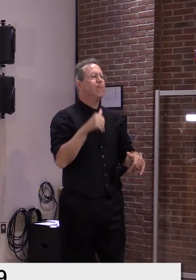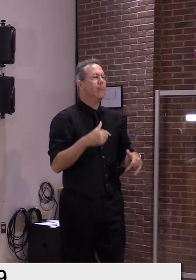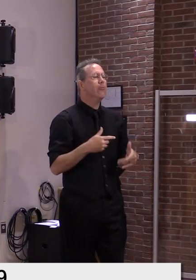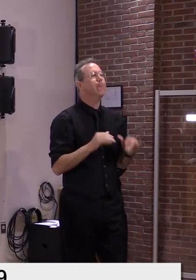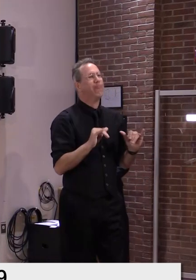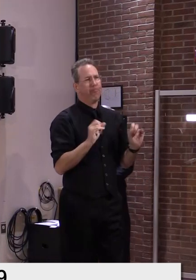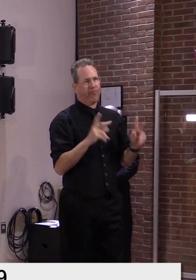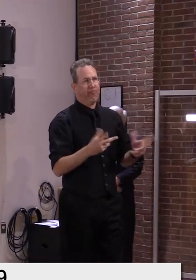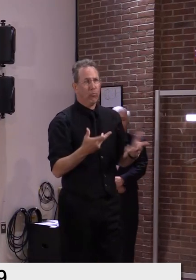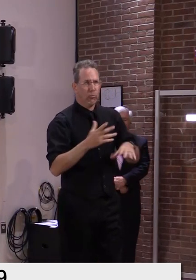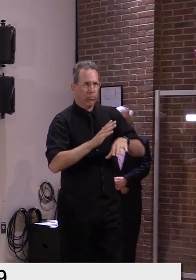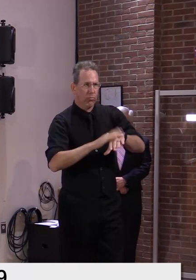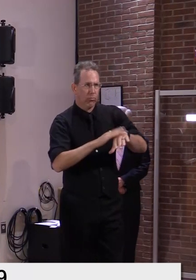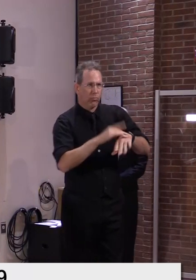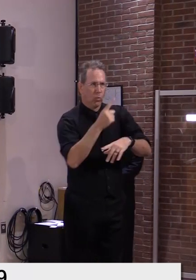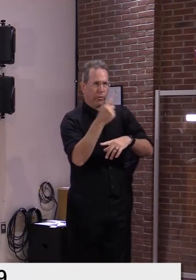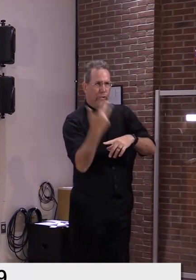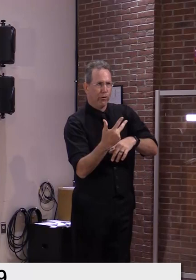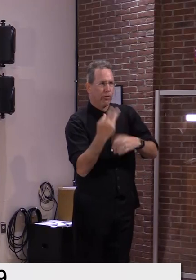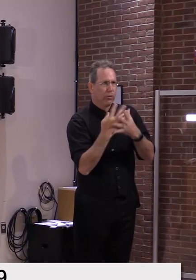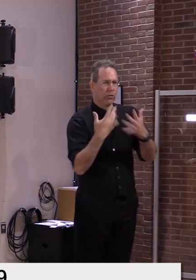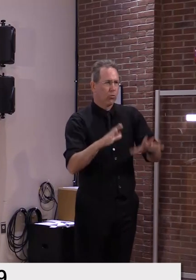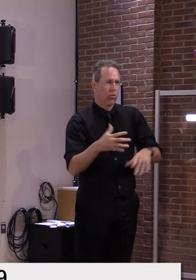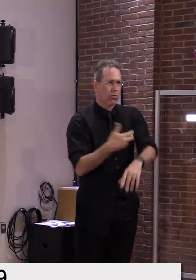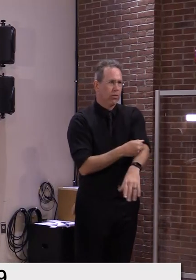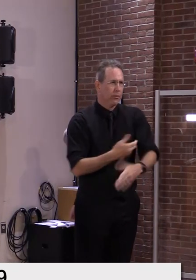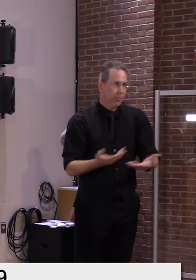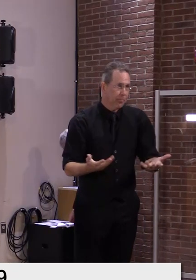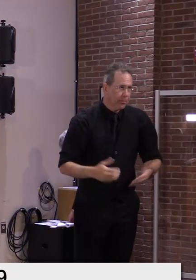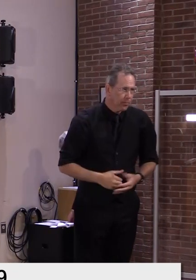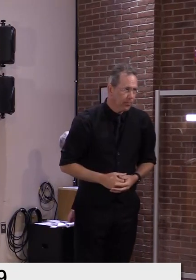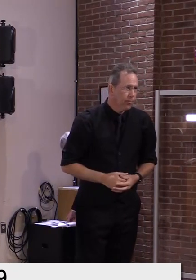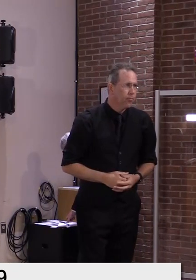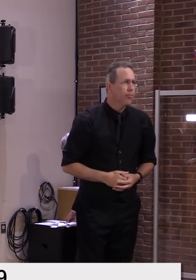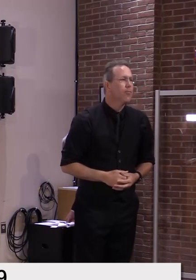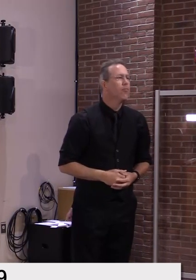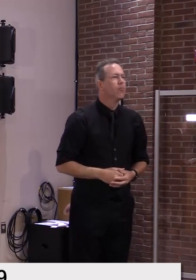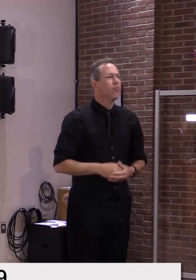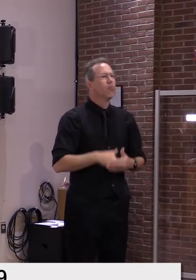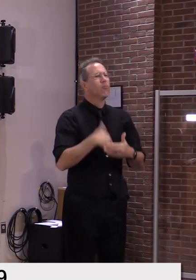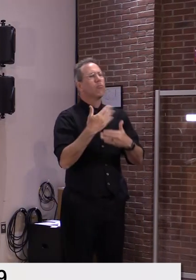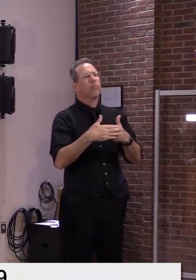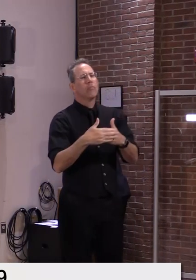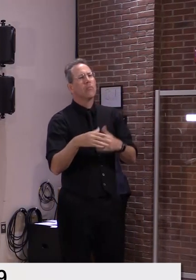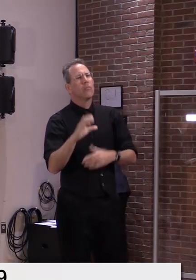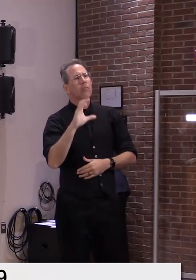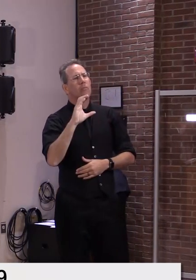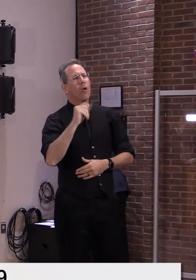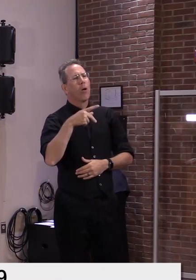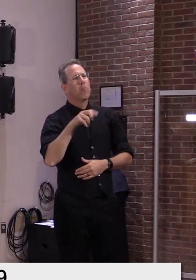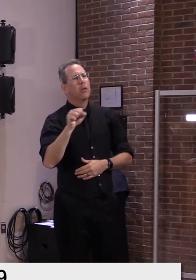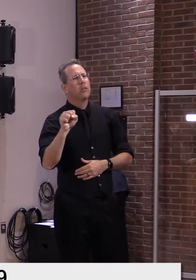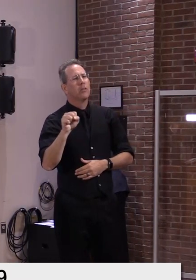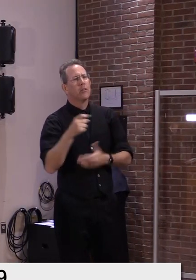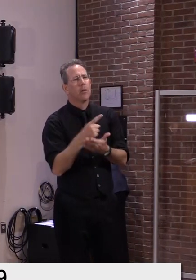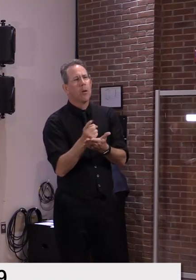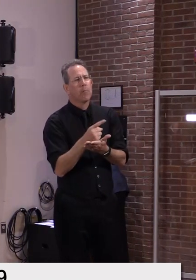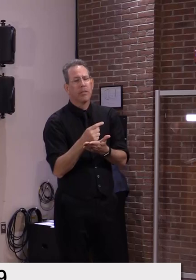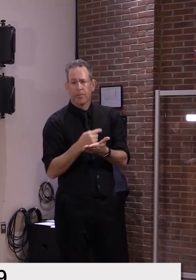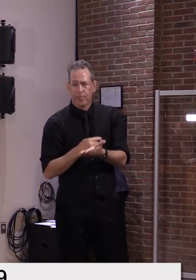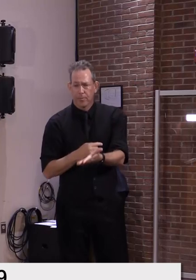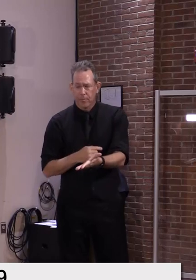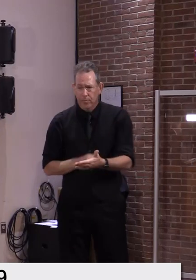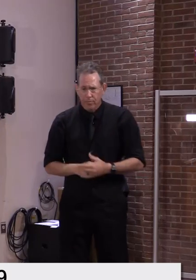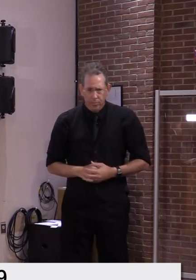Tom, Compass, Vermont. Thank you. I have no questions today. Thanks very